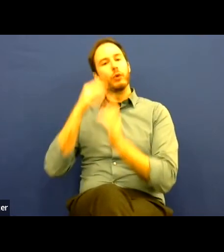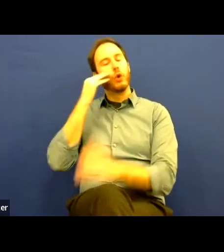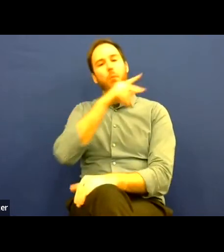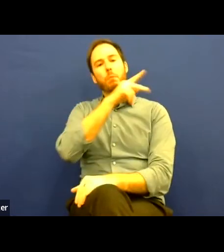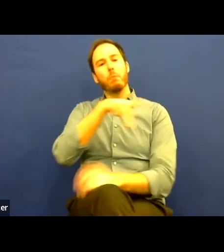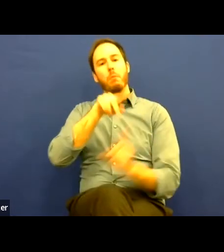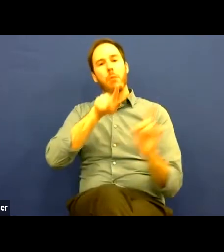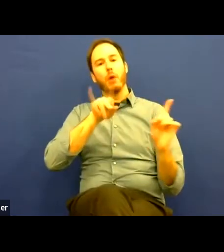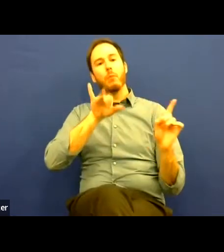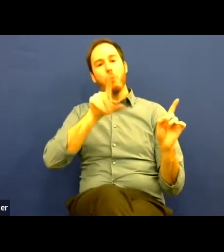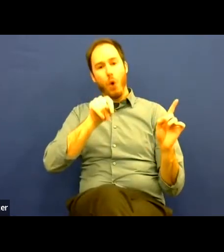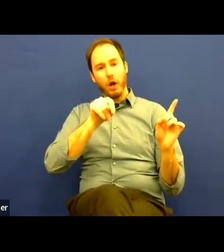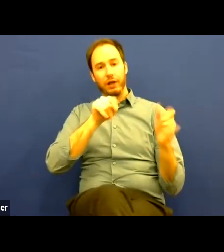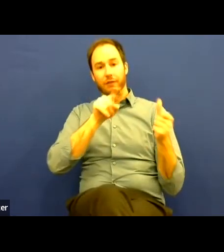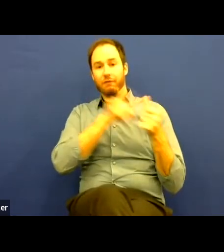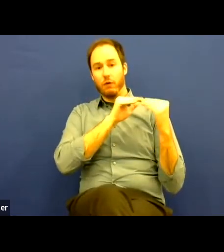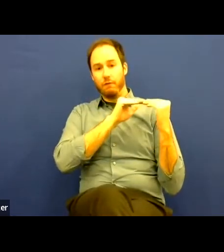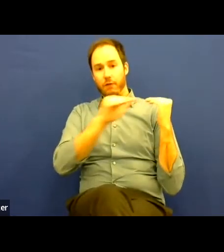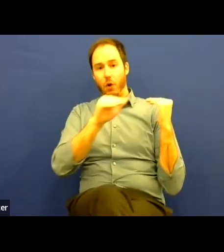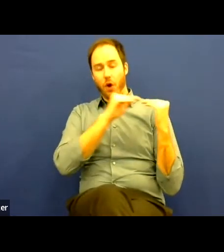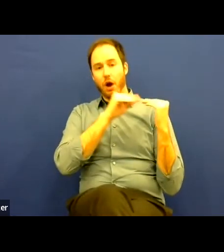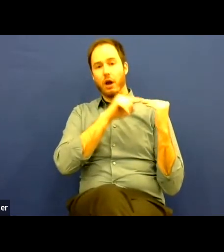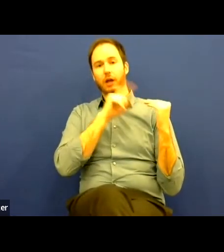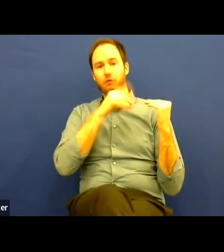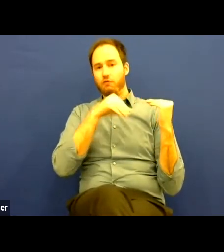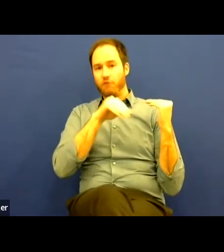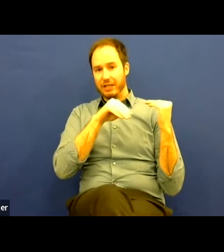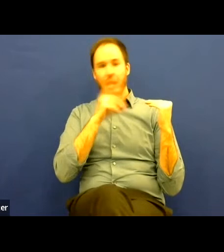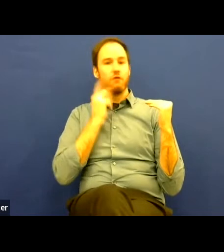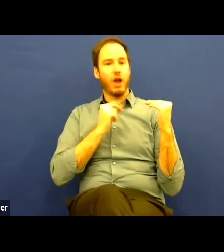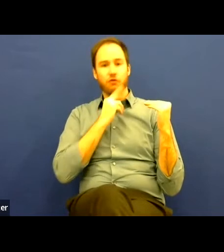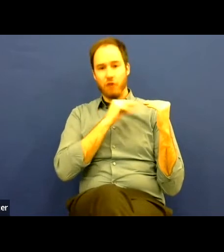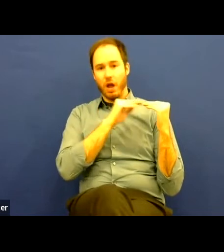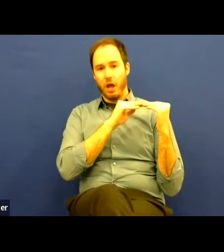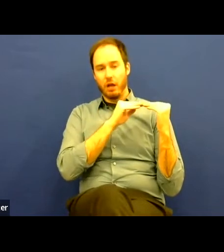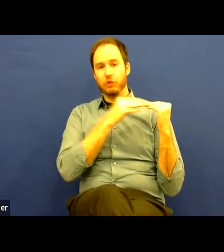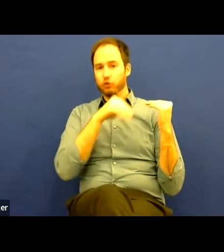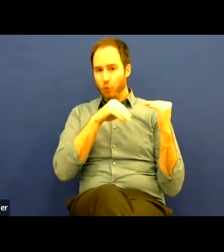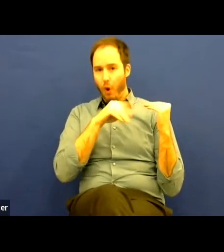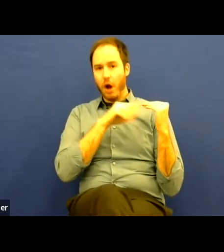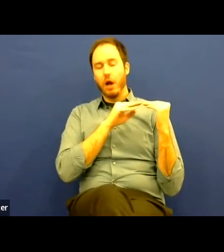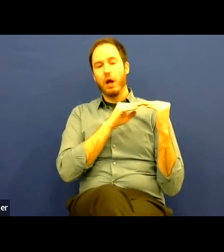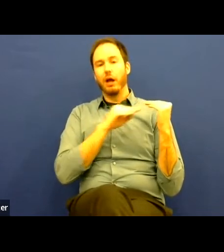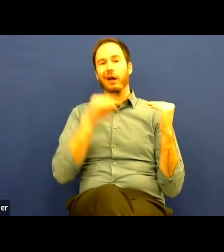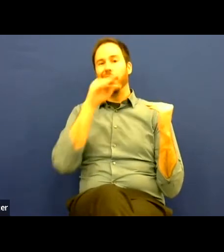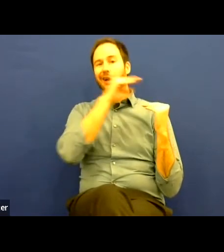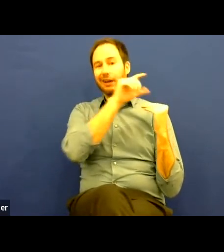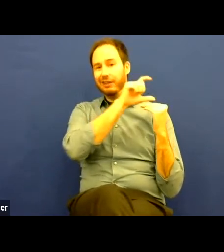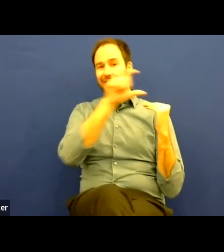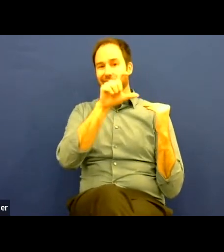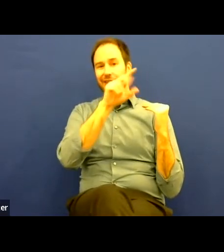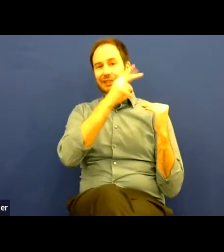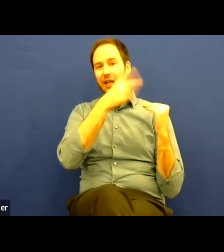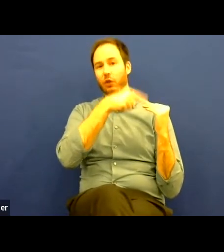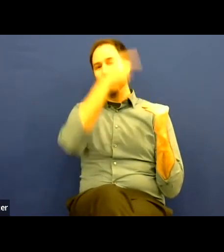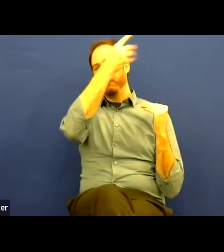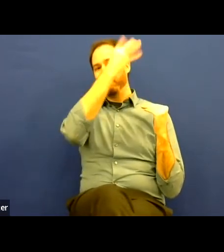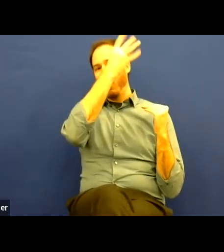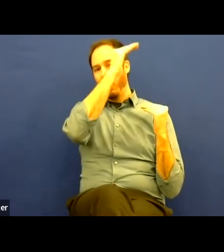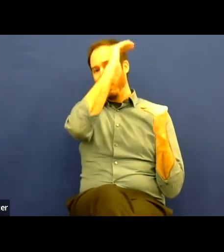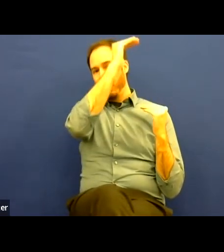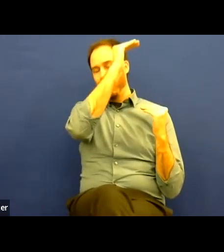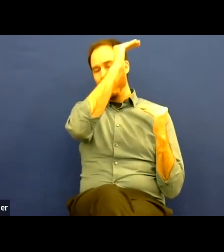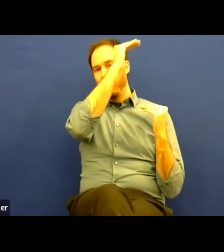perfect example of that. On the first floor of the building is retail, restaurants, stores. Second through fourth